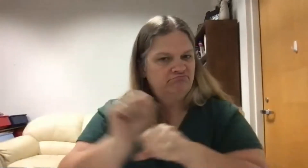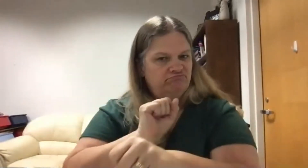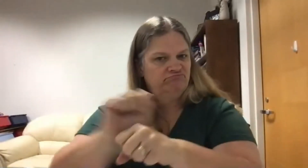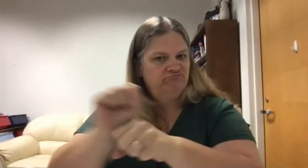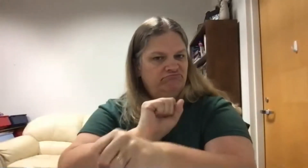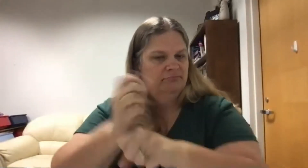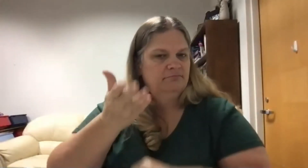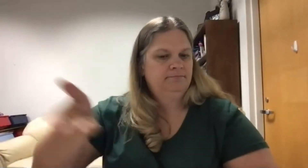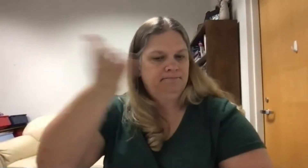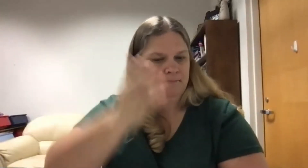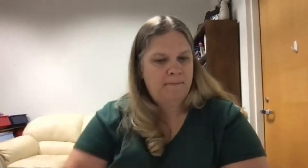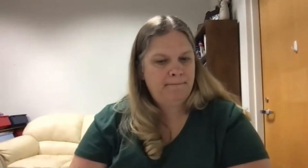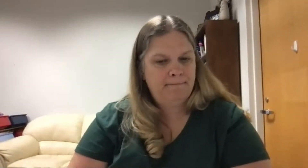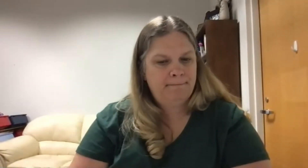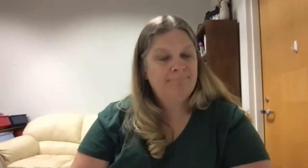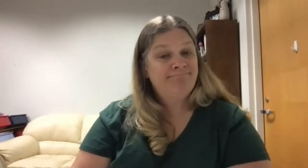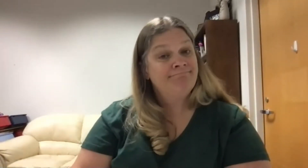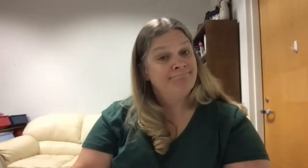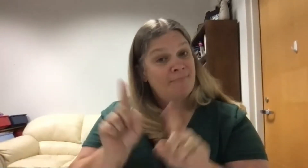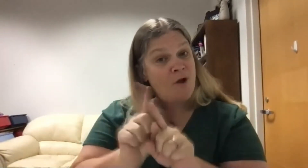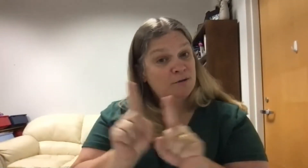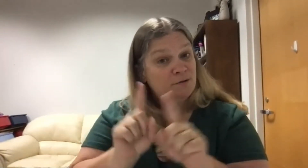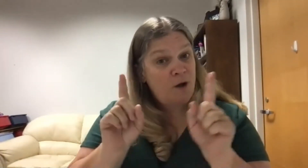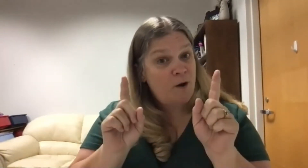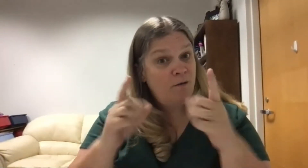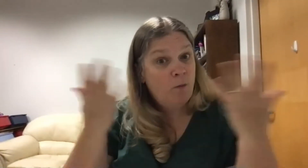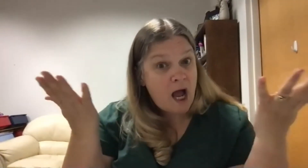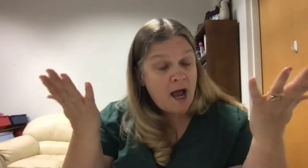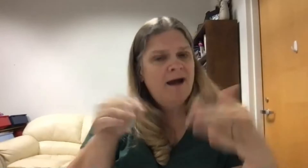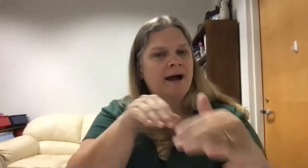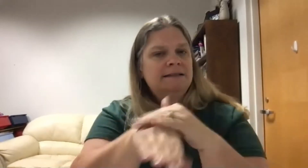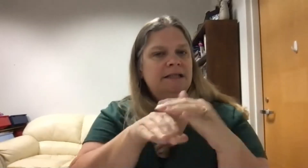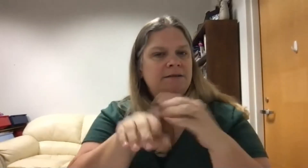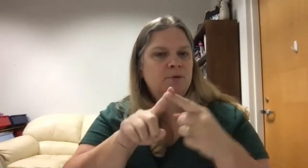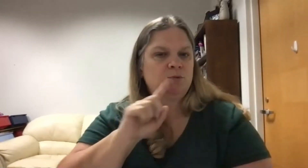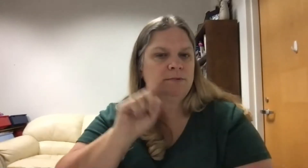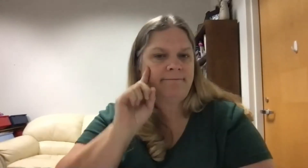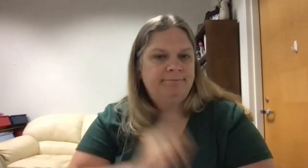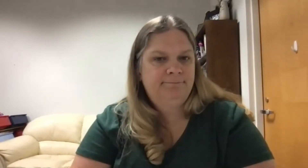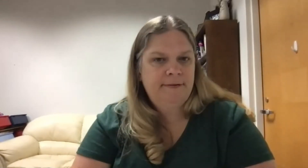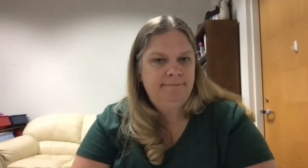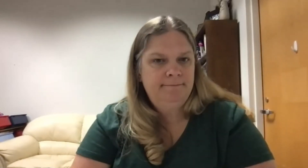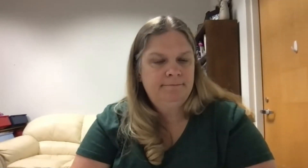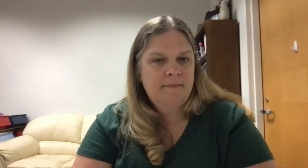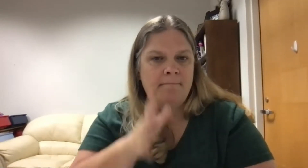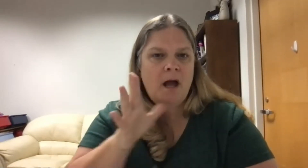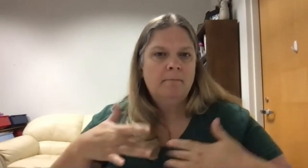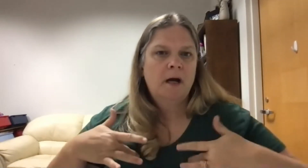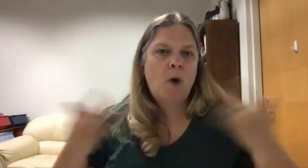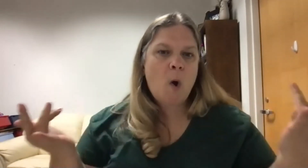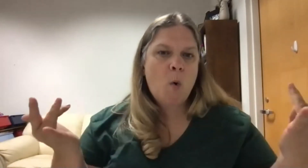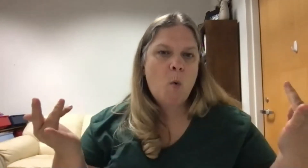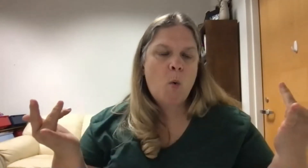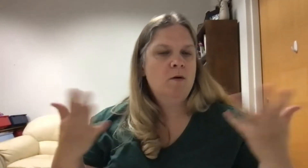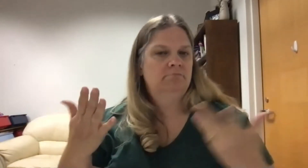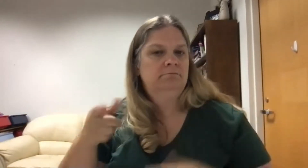planting, working out in nature. They would actually work at the Cathedral of Hope. And also, they had